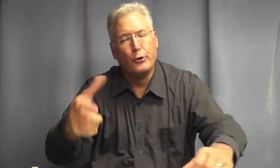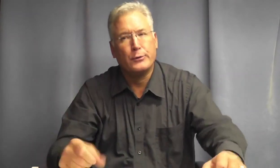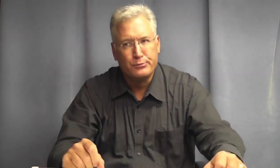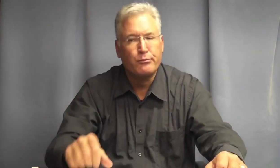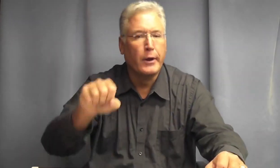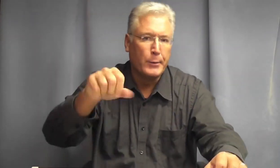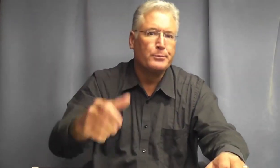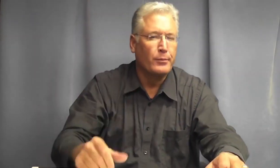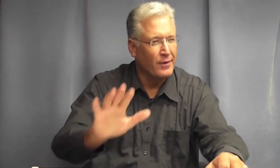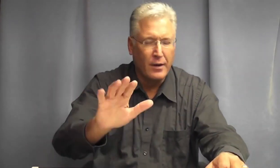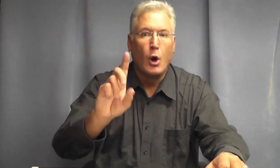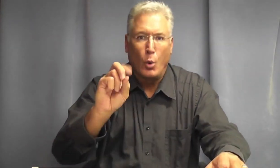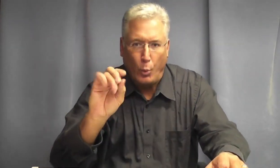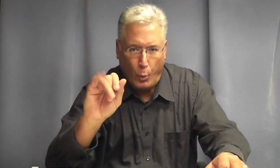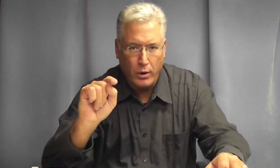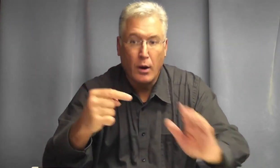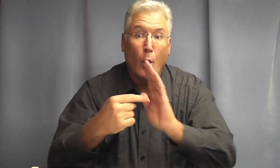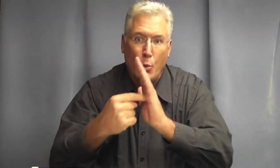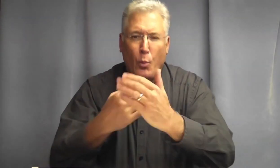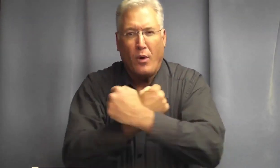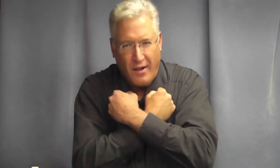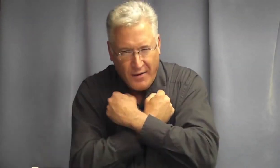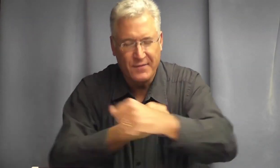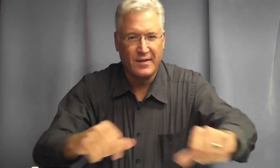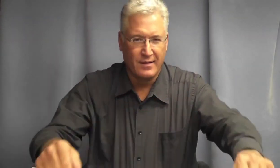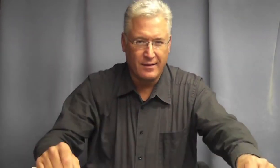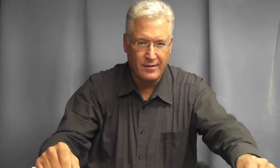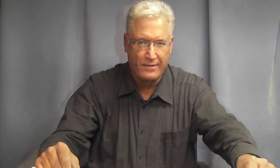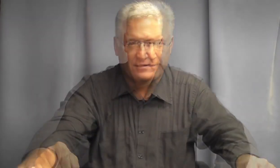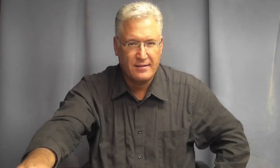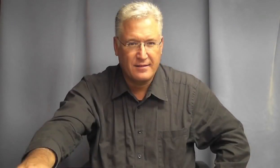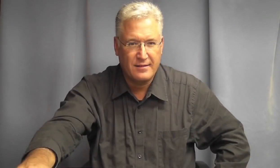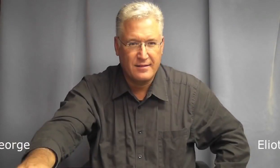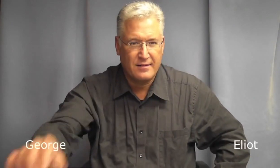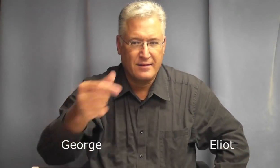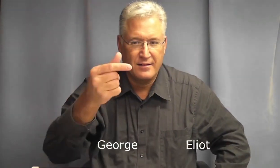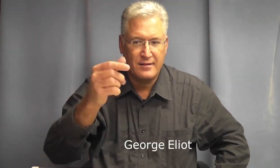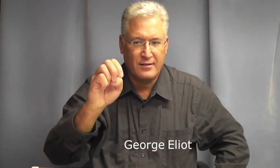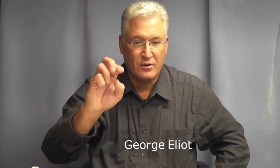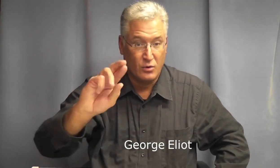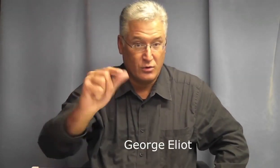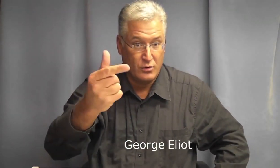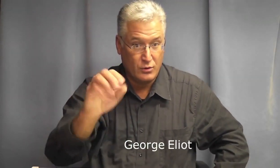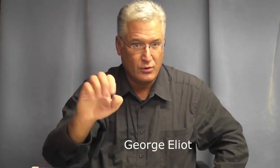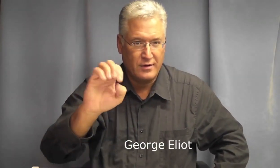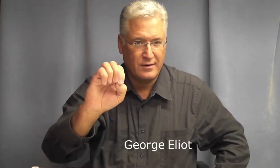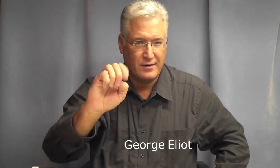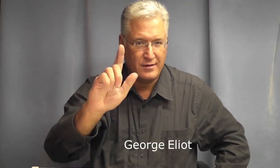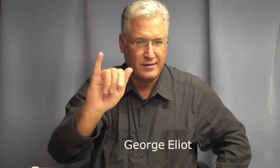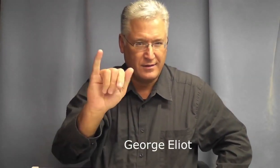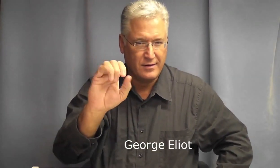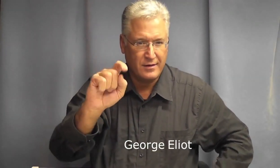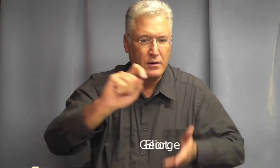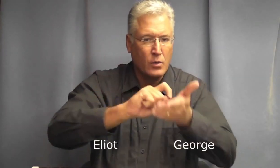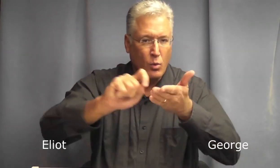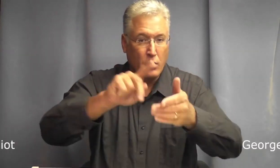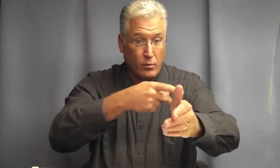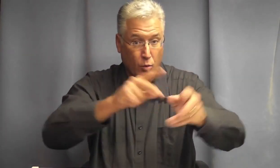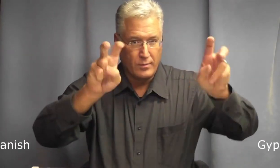other. Not, oh yeah, I need to do that, but real love. George Eliot,